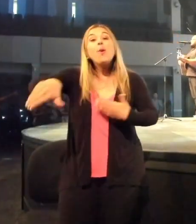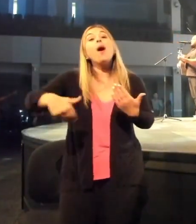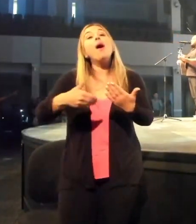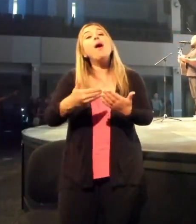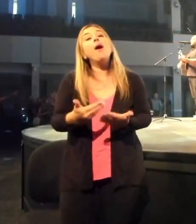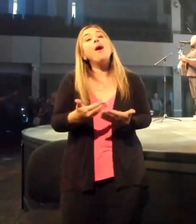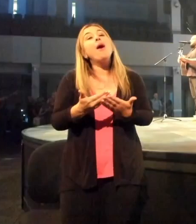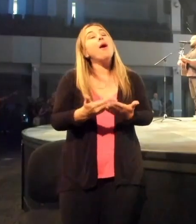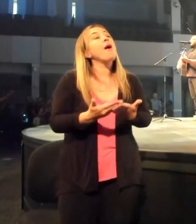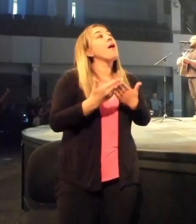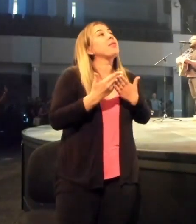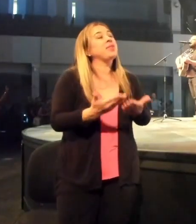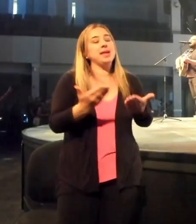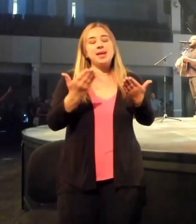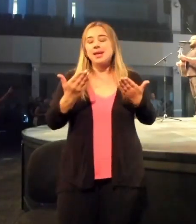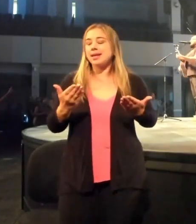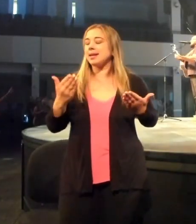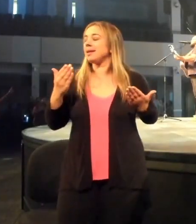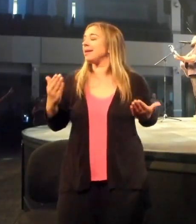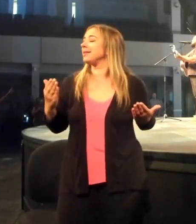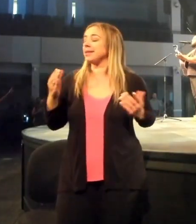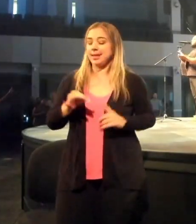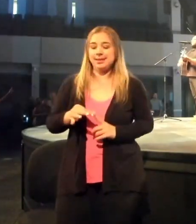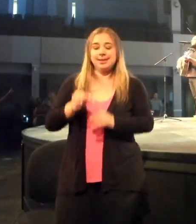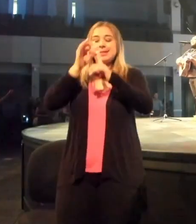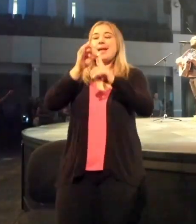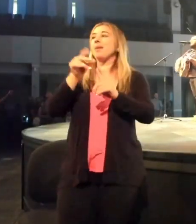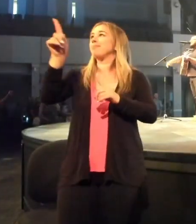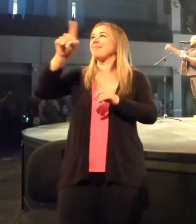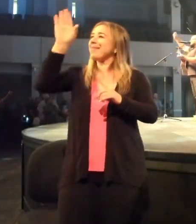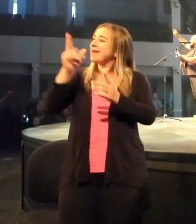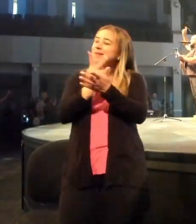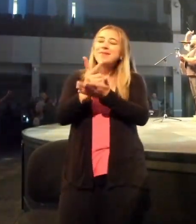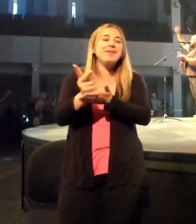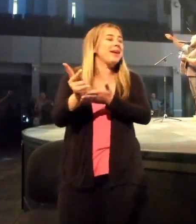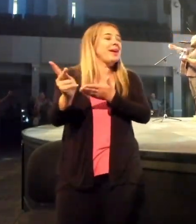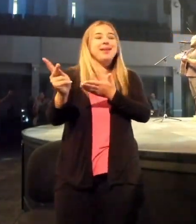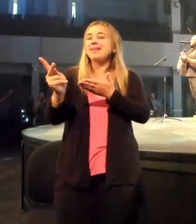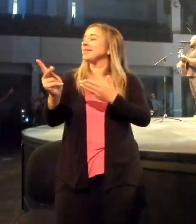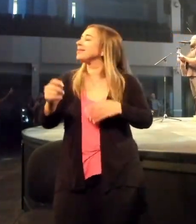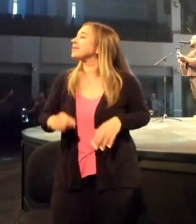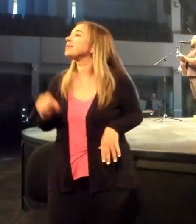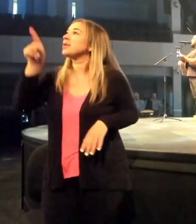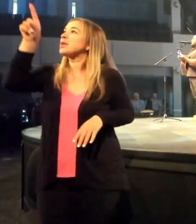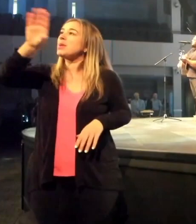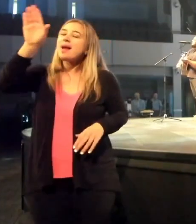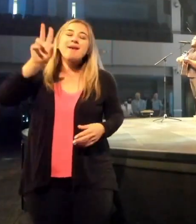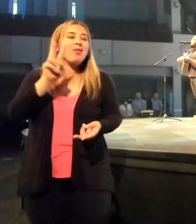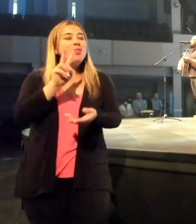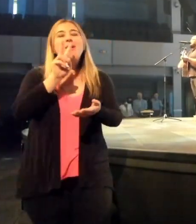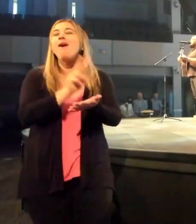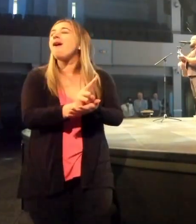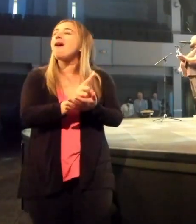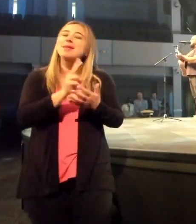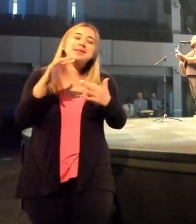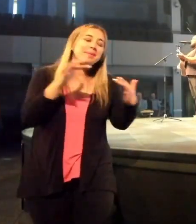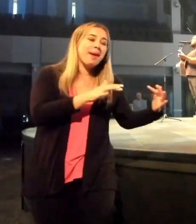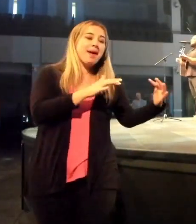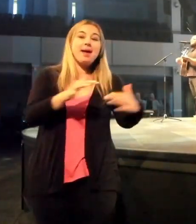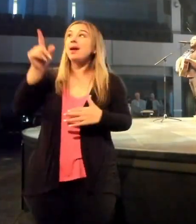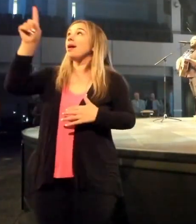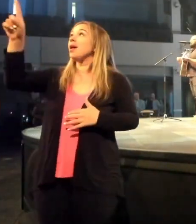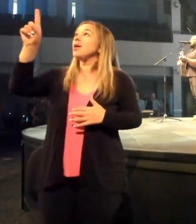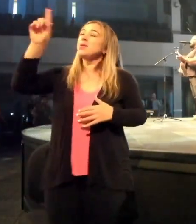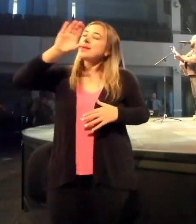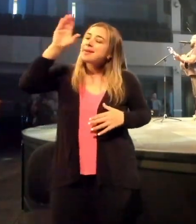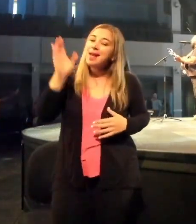do all things, but fail. 'Cause you never lost a battle. No, you never